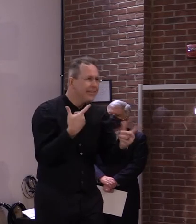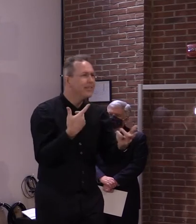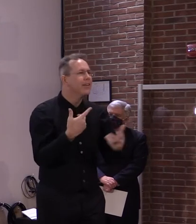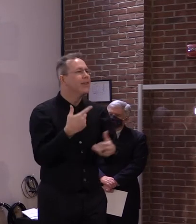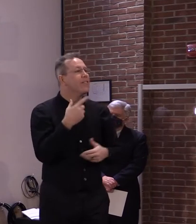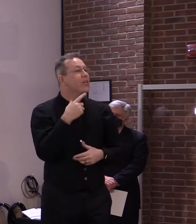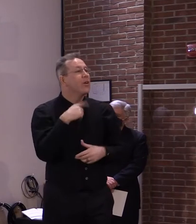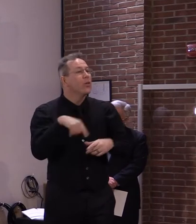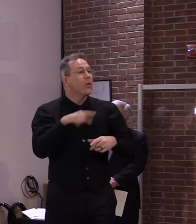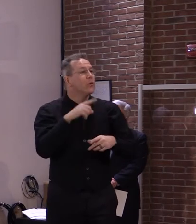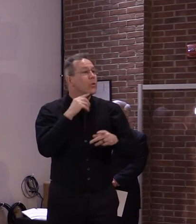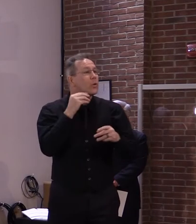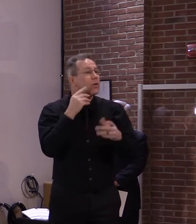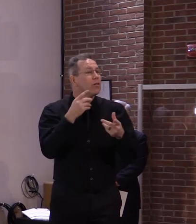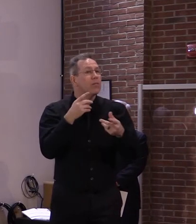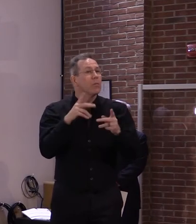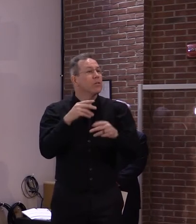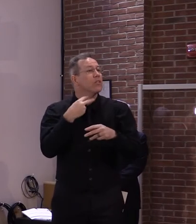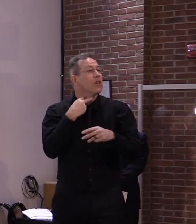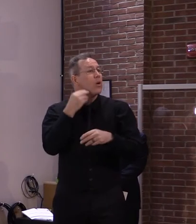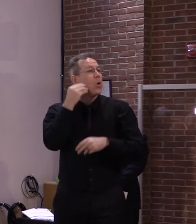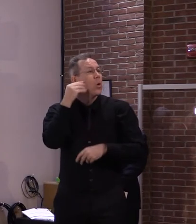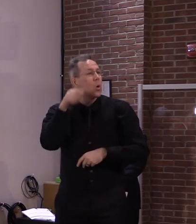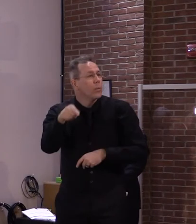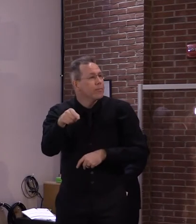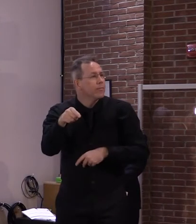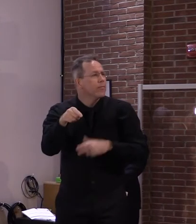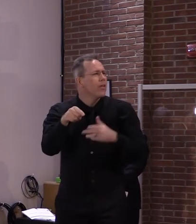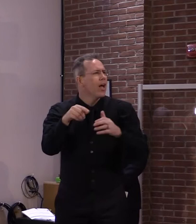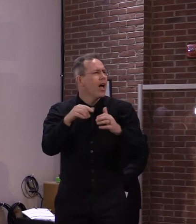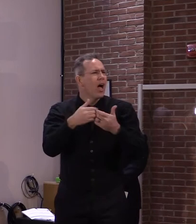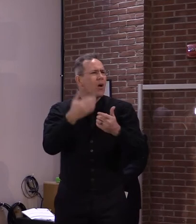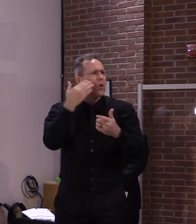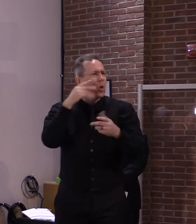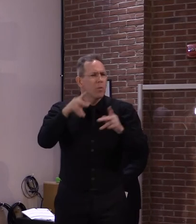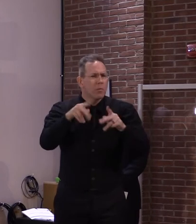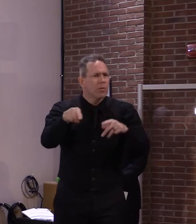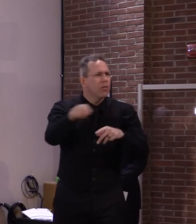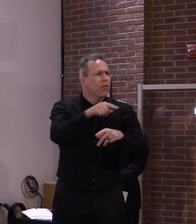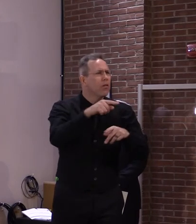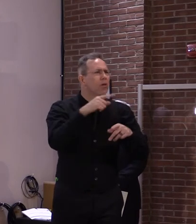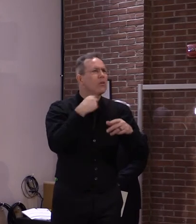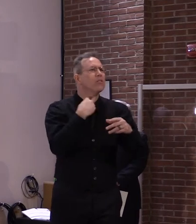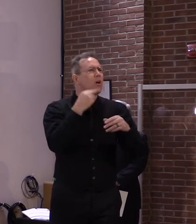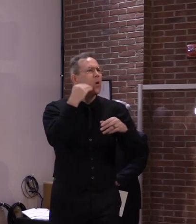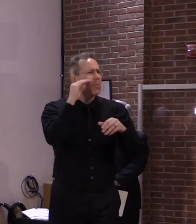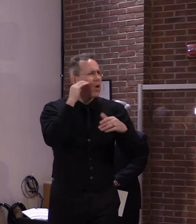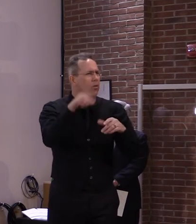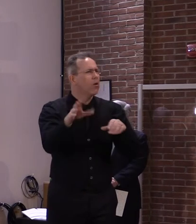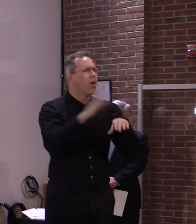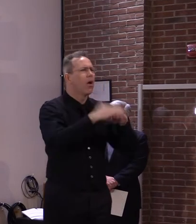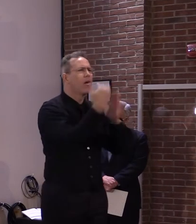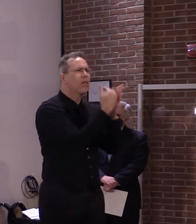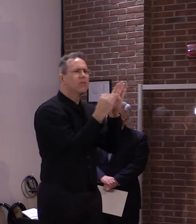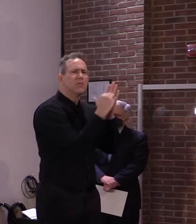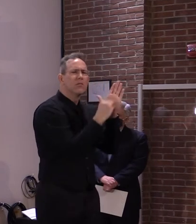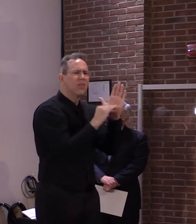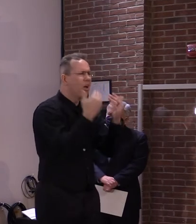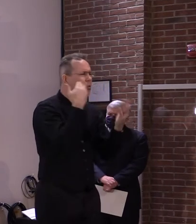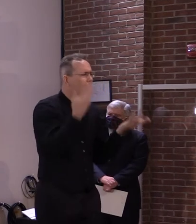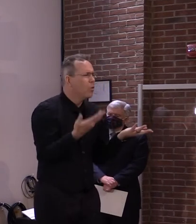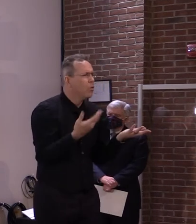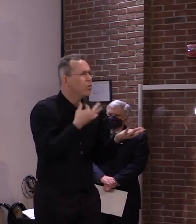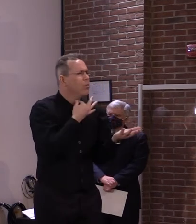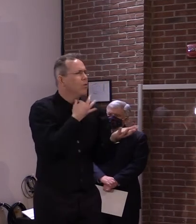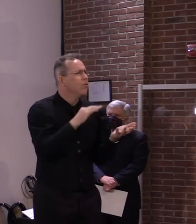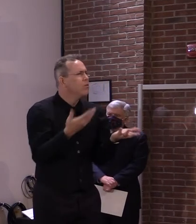they are in fact on some list for the local regionalists if there are a few extra shots